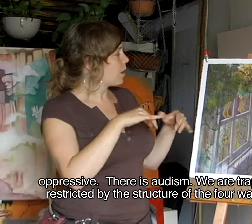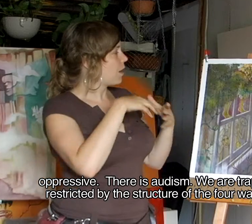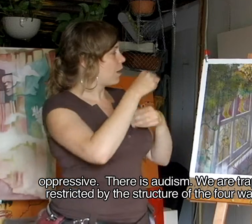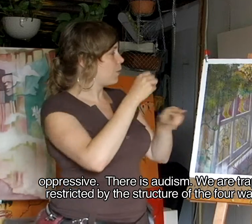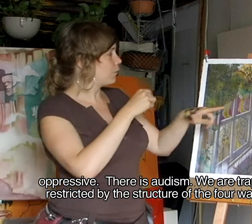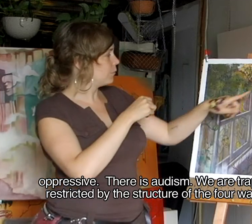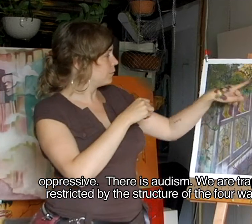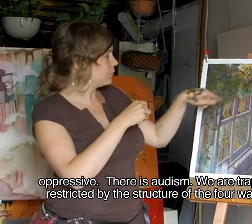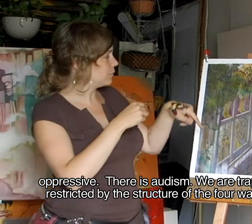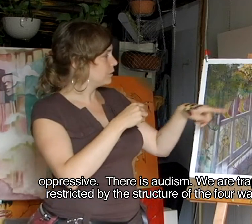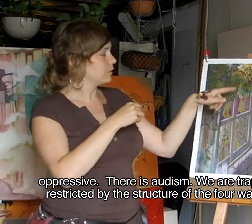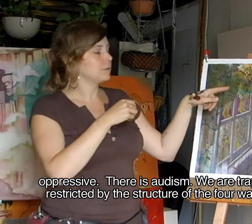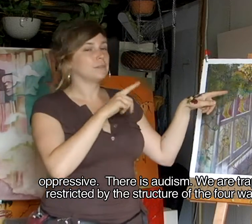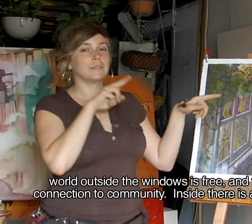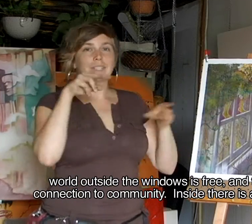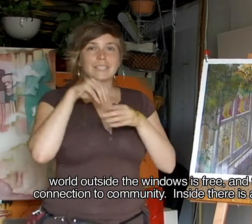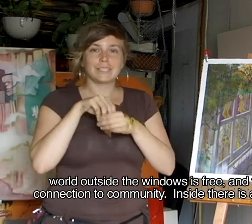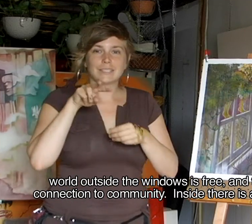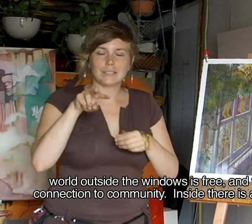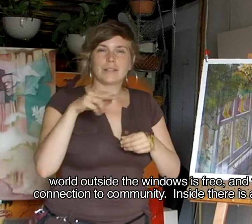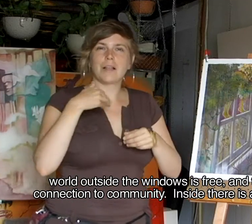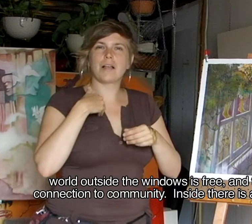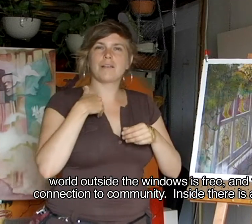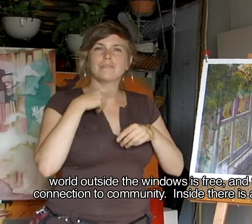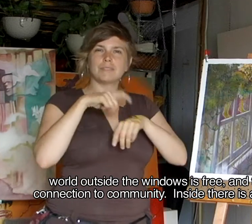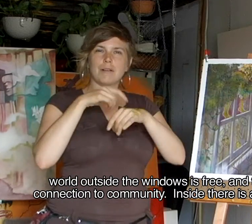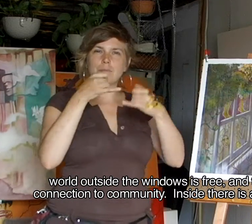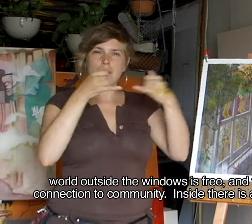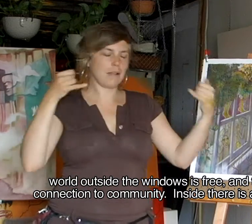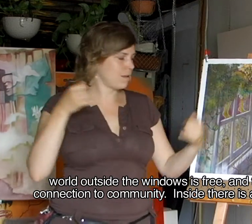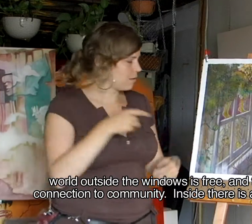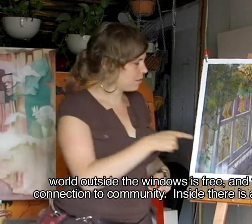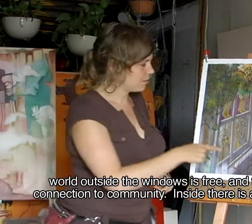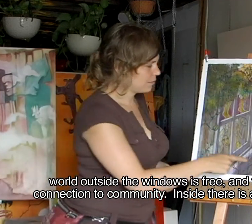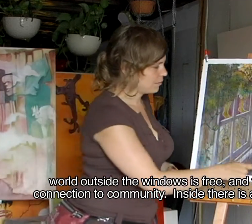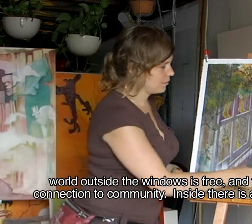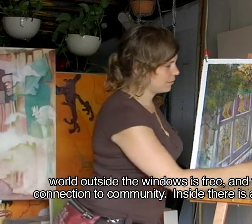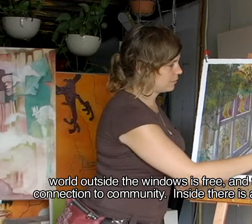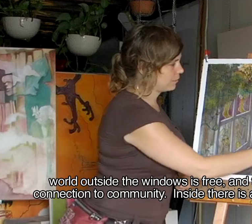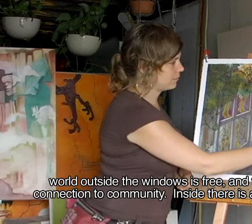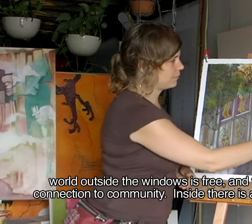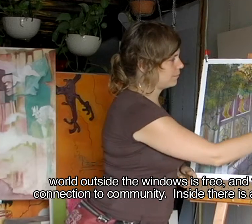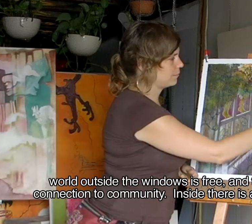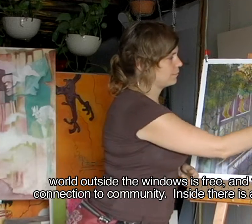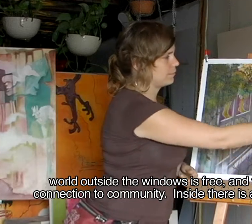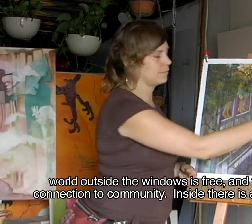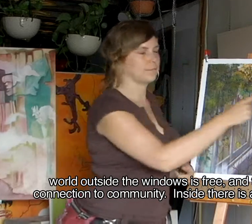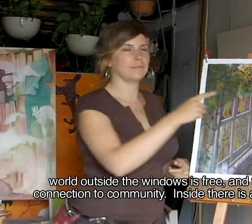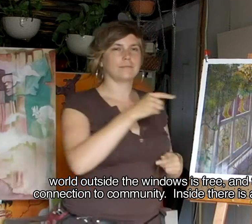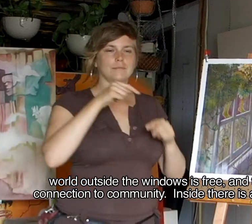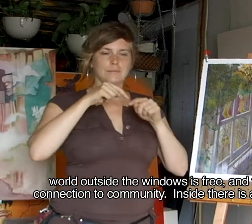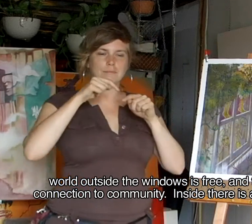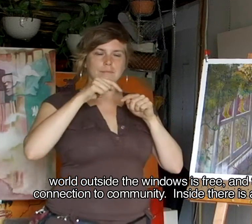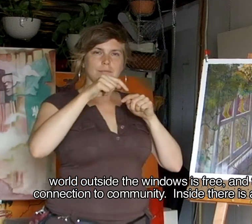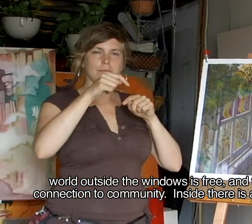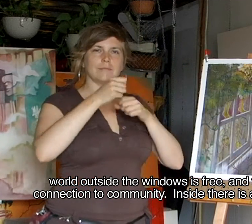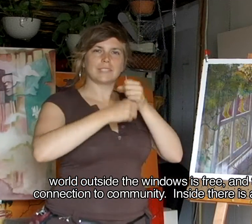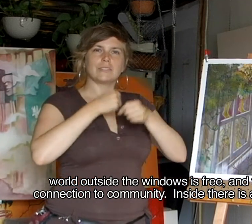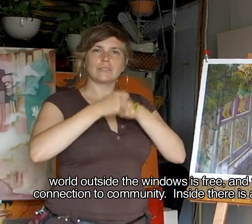added. There are windows on the left and the hallway leading to the door to outside.